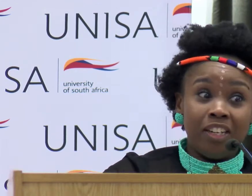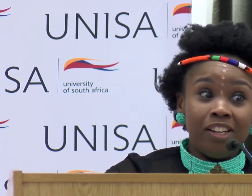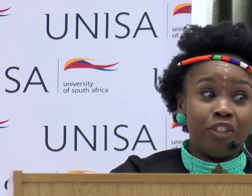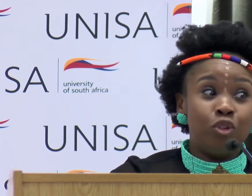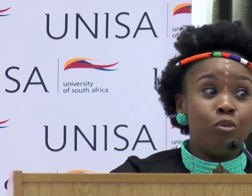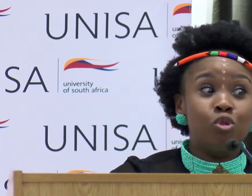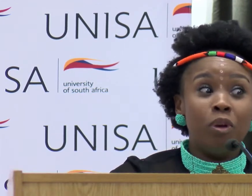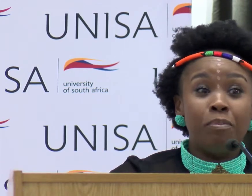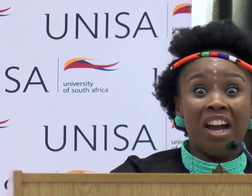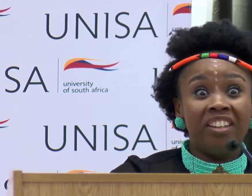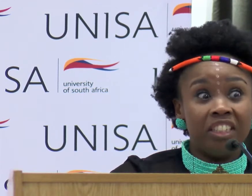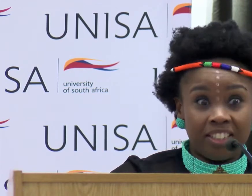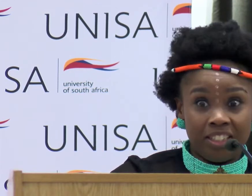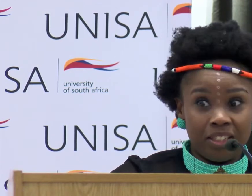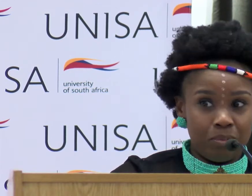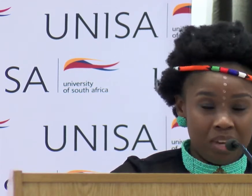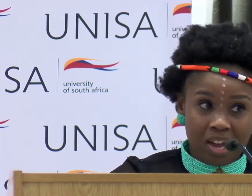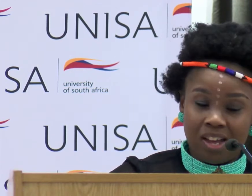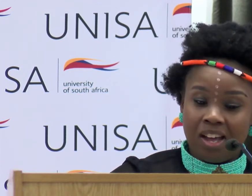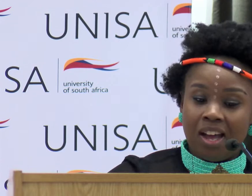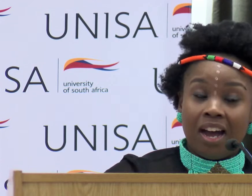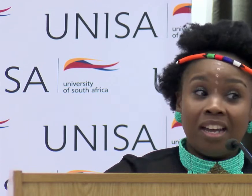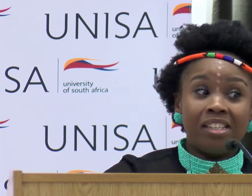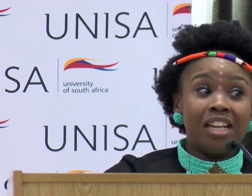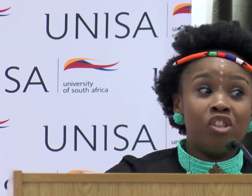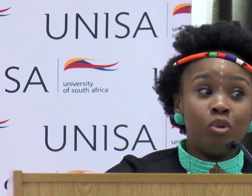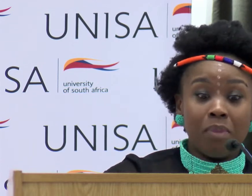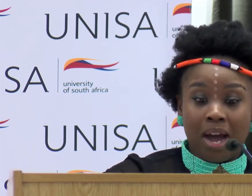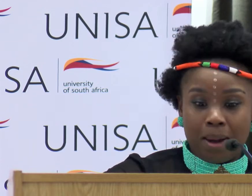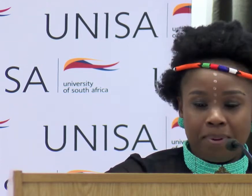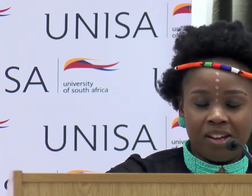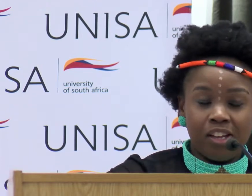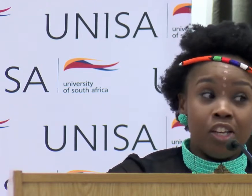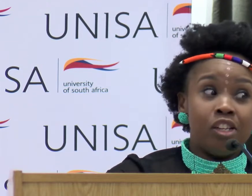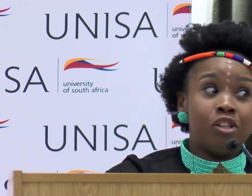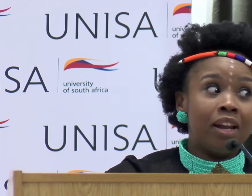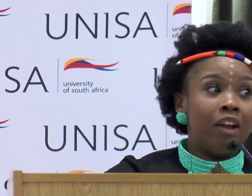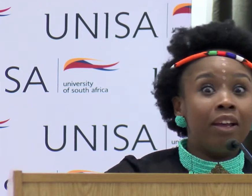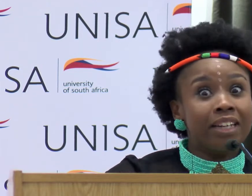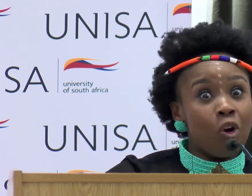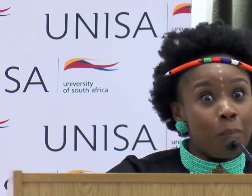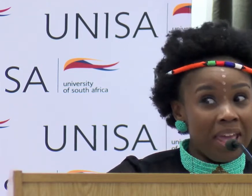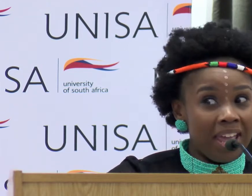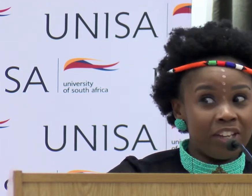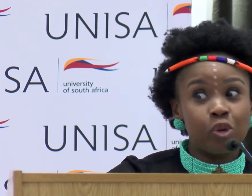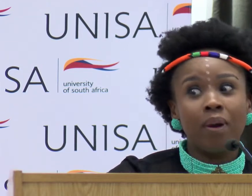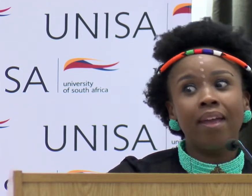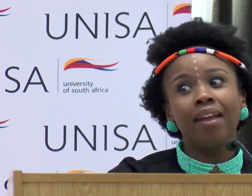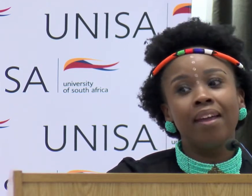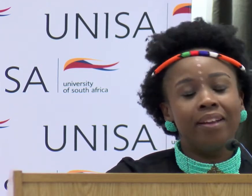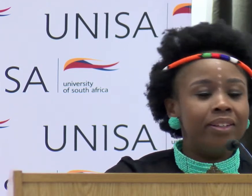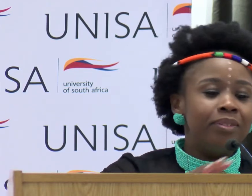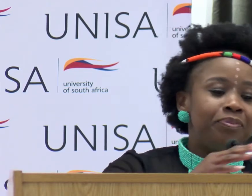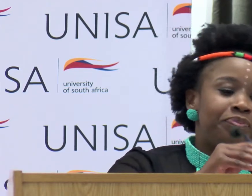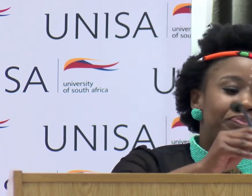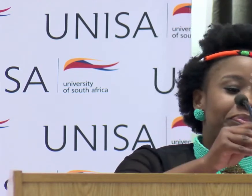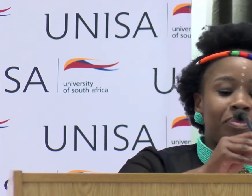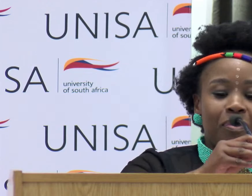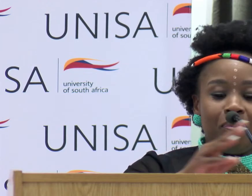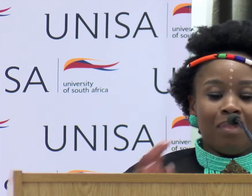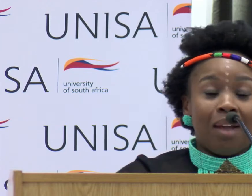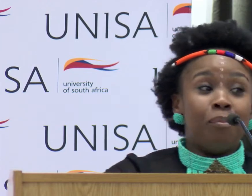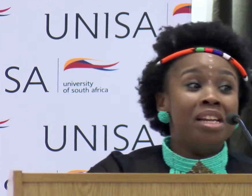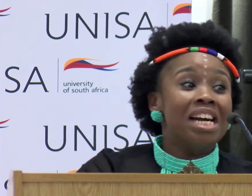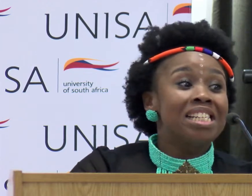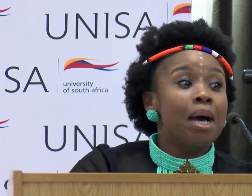Oqala nje ndingumuntu we behind the scenes mna, andikuthanda ukuma apha. Into kunayo ke xa uphethwe